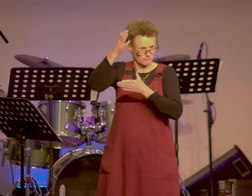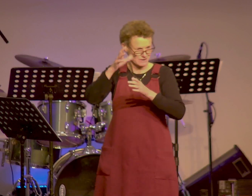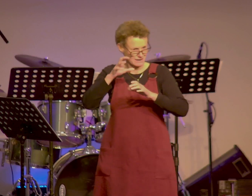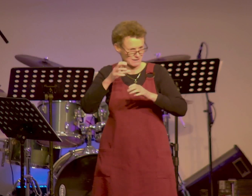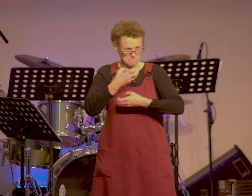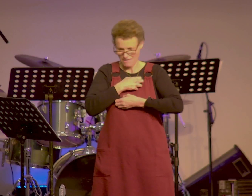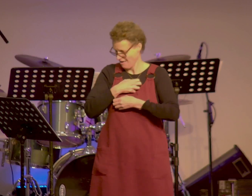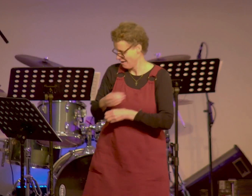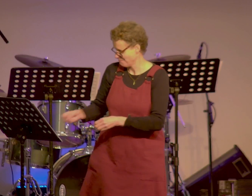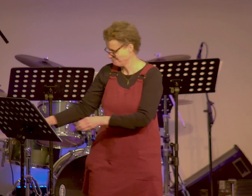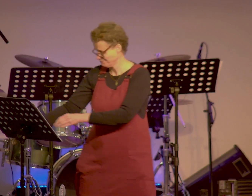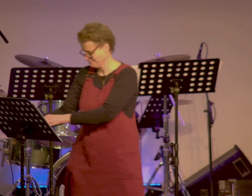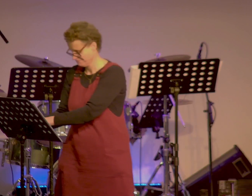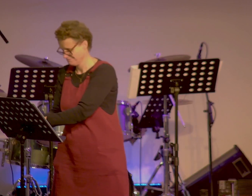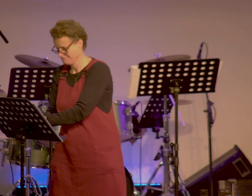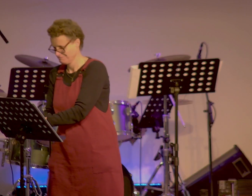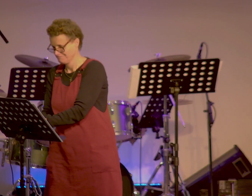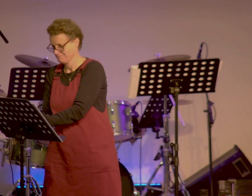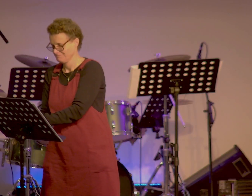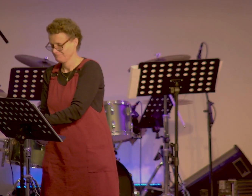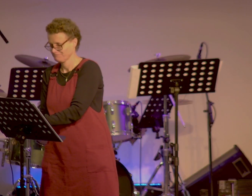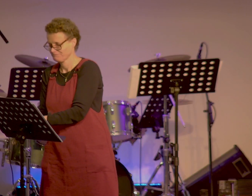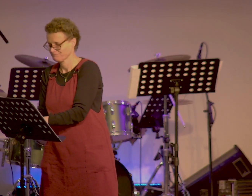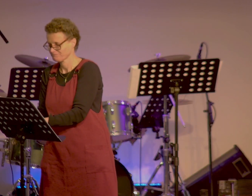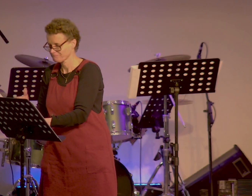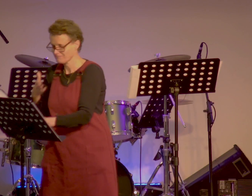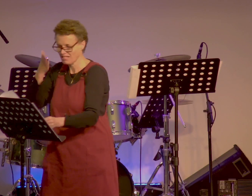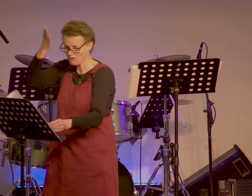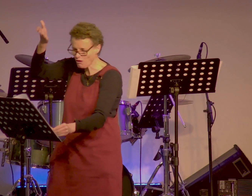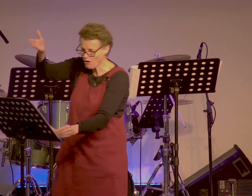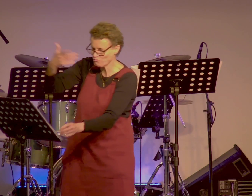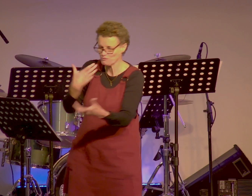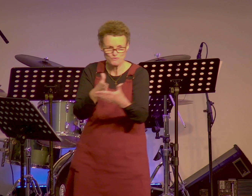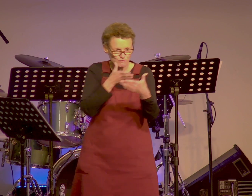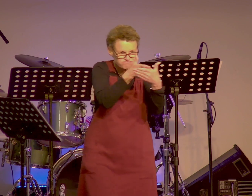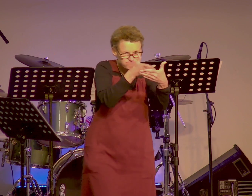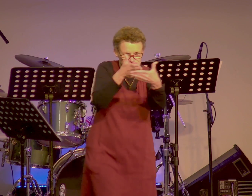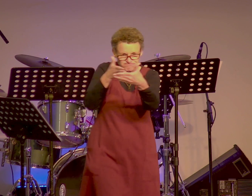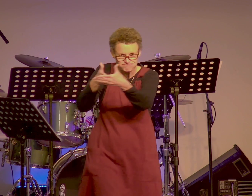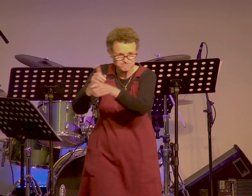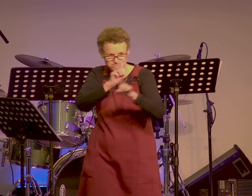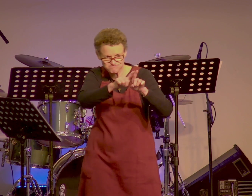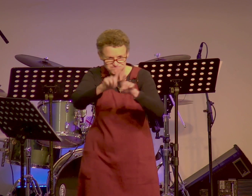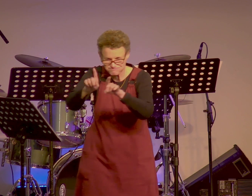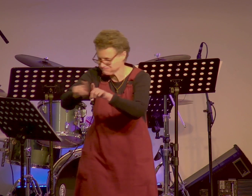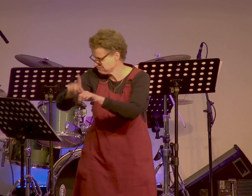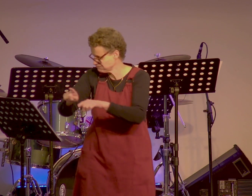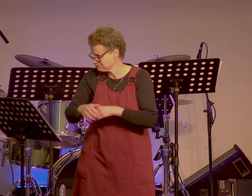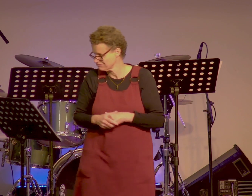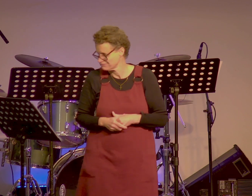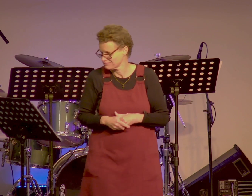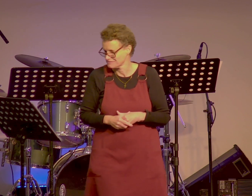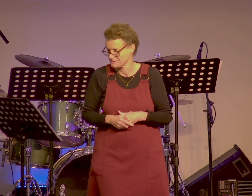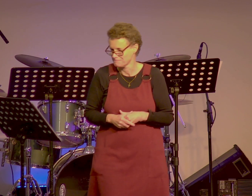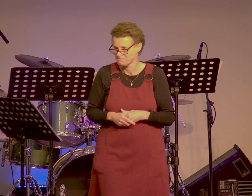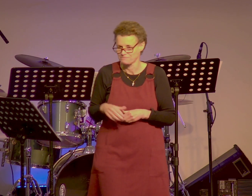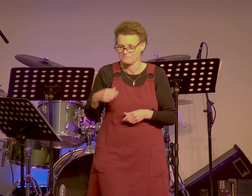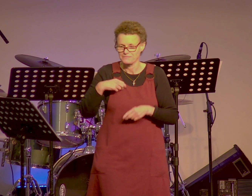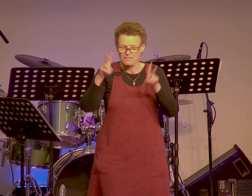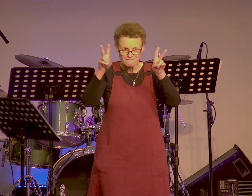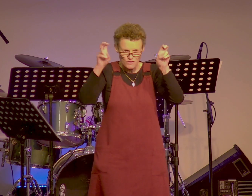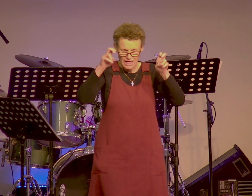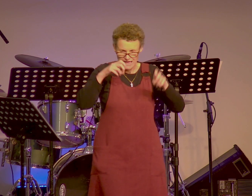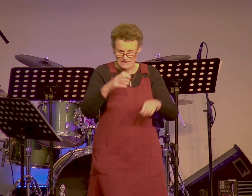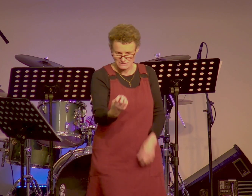to catch it. and they're going through lots of obstacles and lots of different